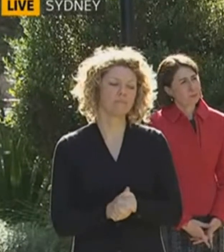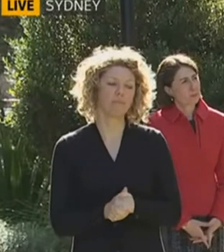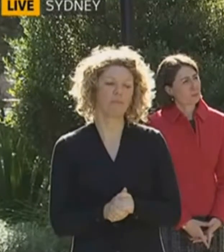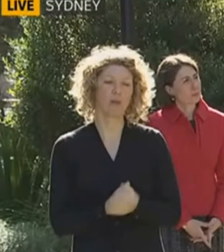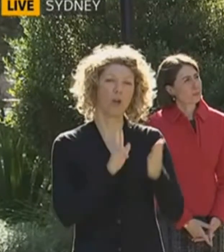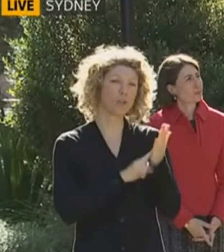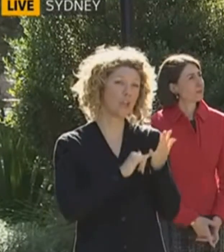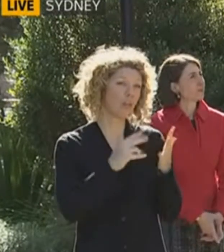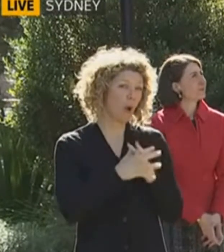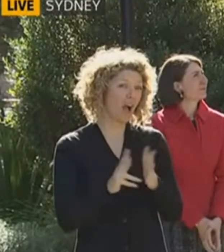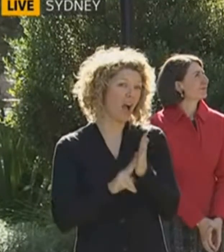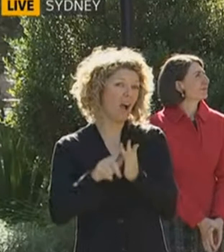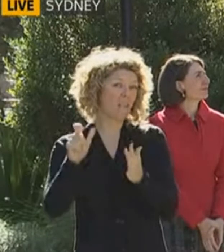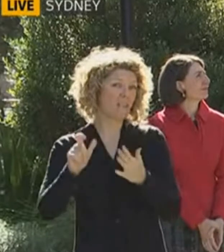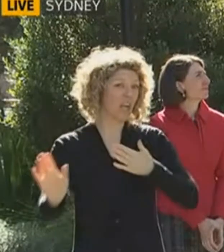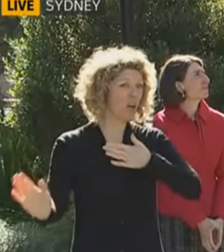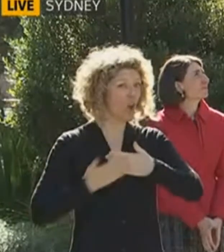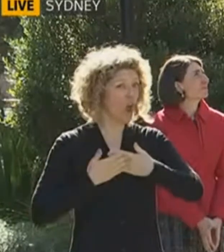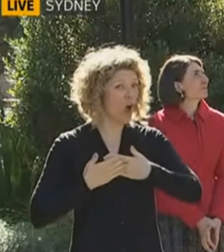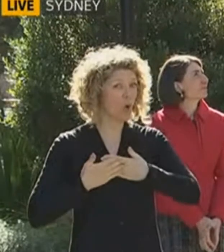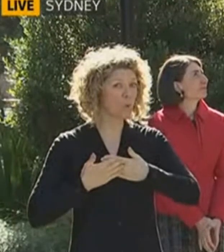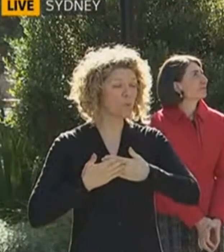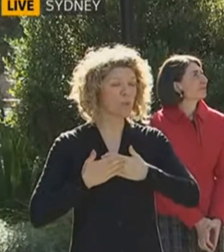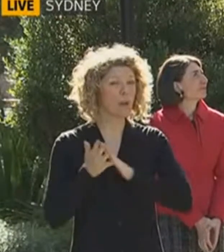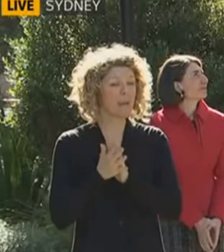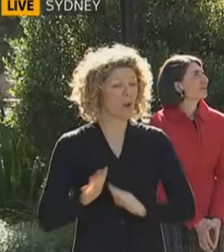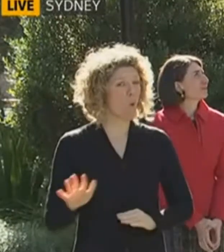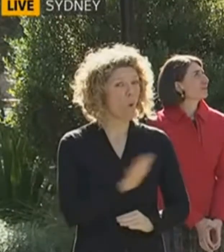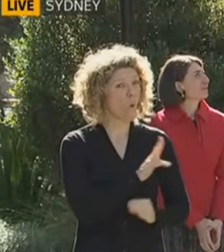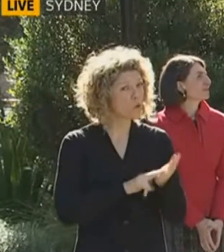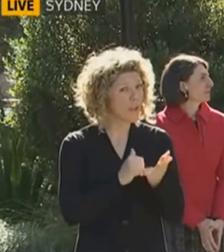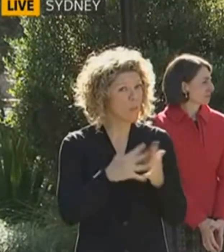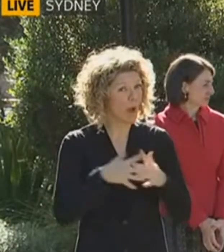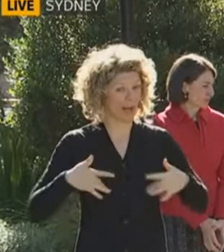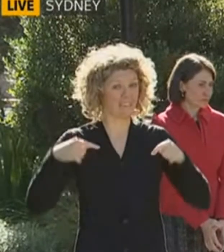shutting should send a very clear message to all New South Wales residents